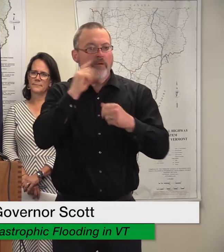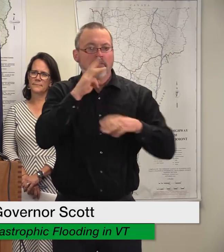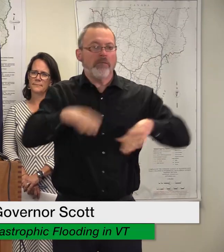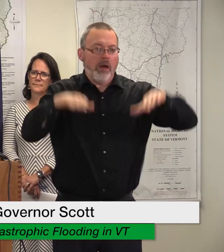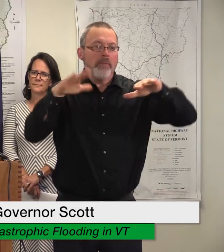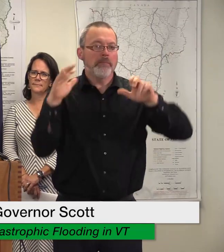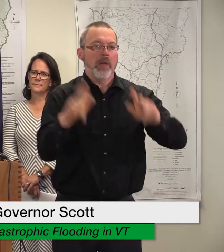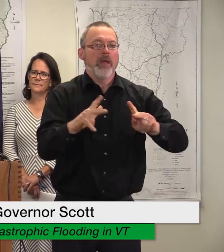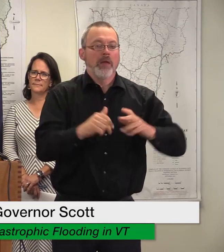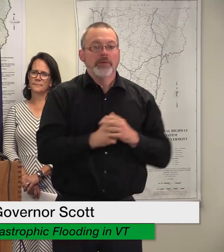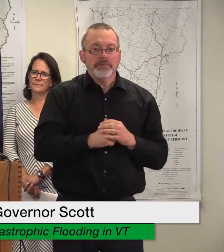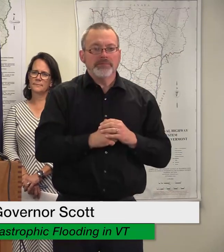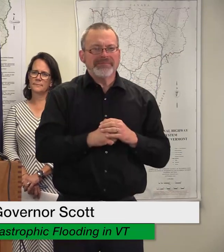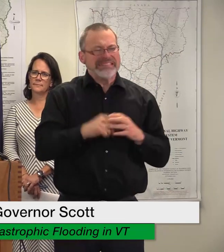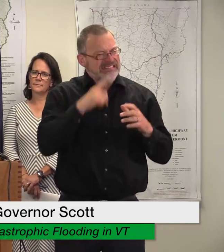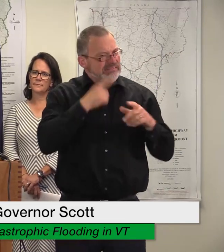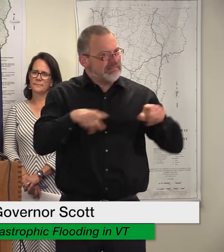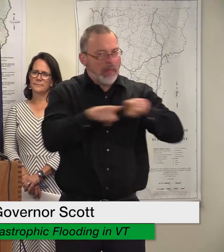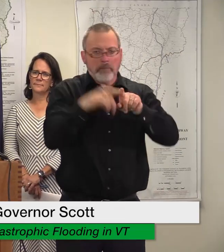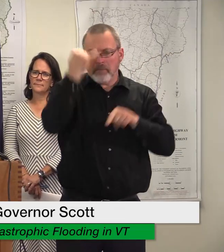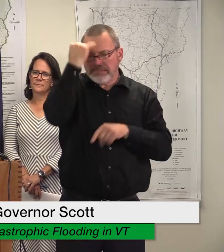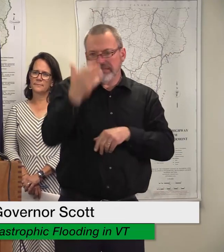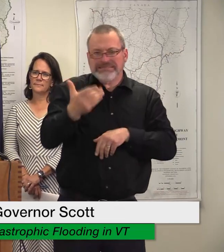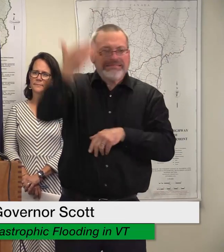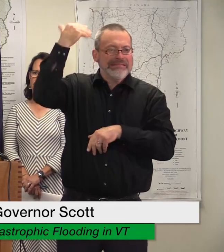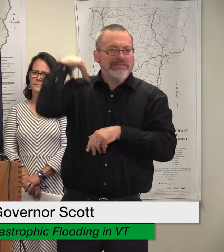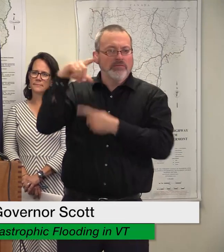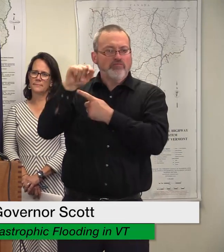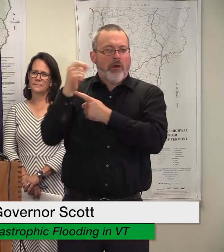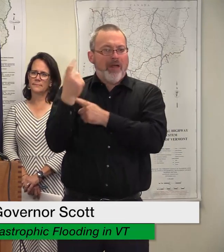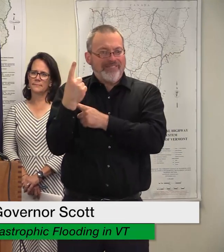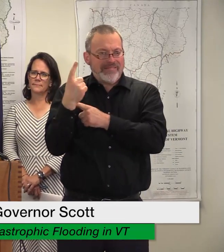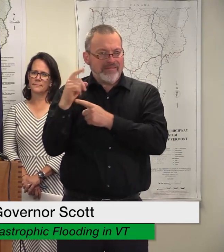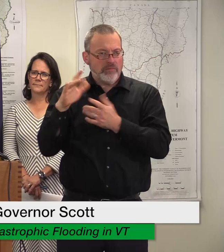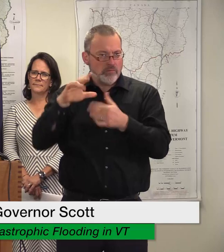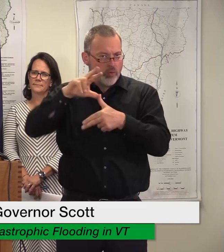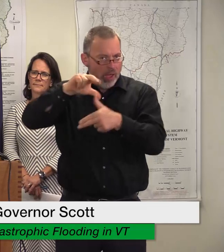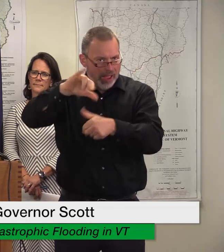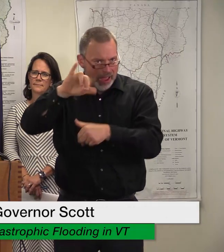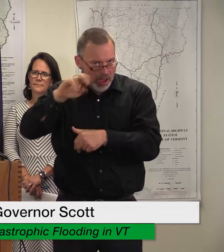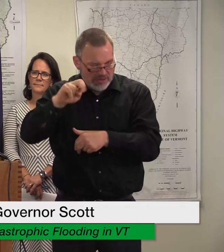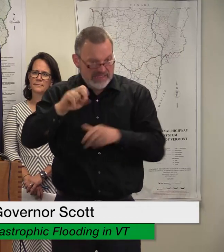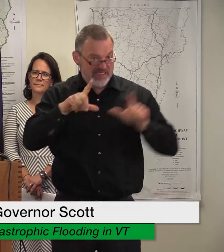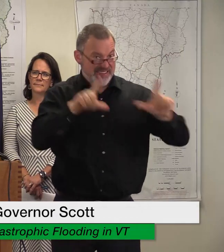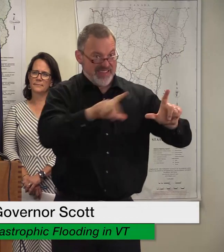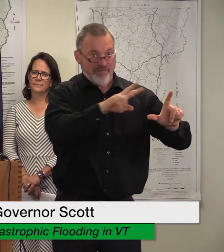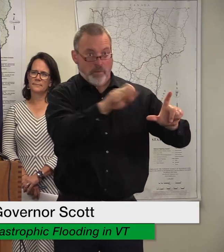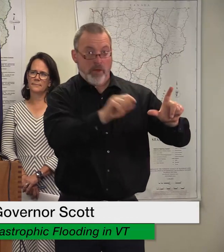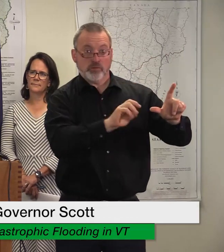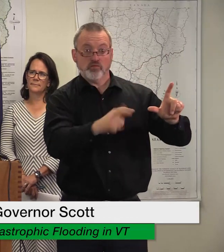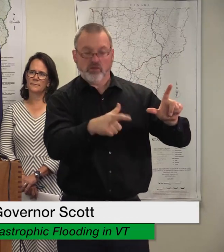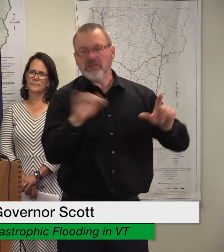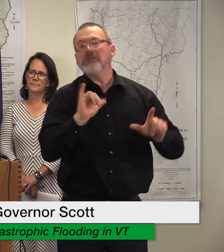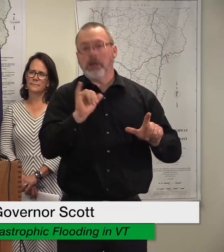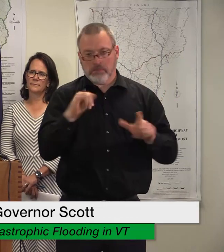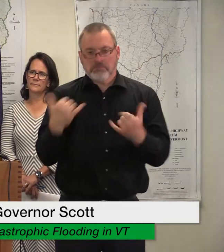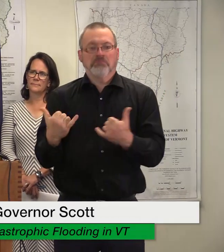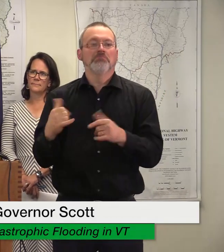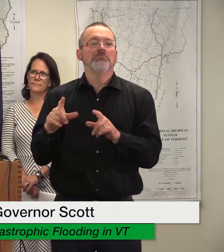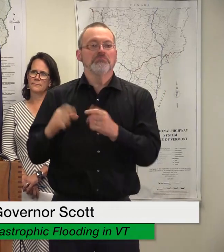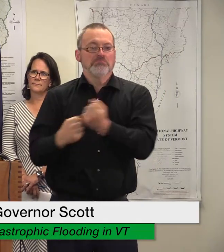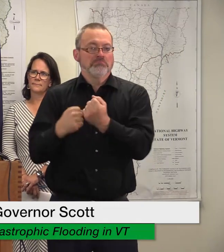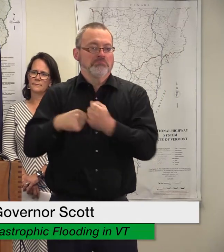after Irene with a few minor tweaks. First, we want to make sure it was clear